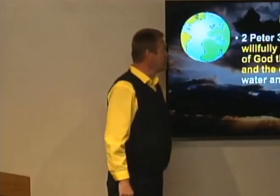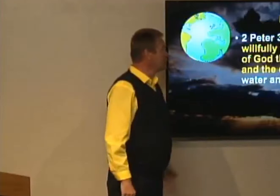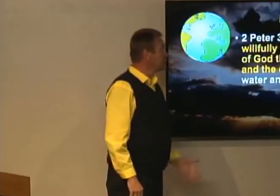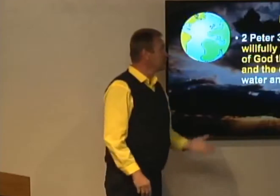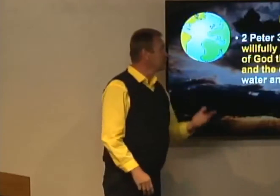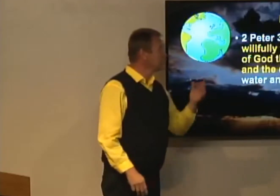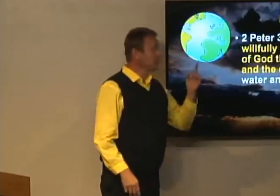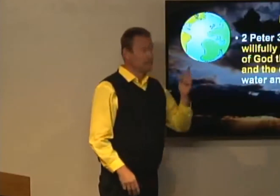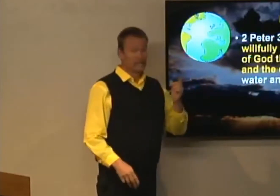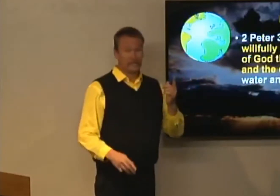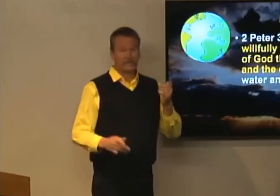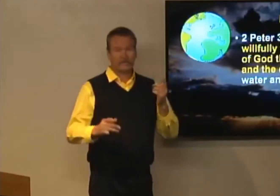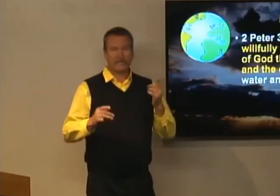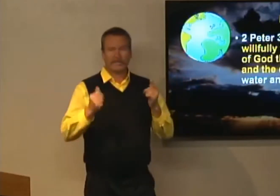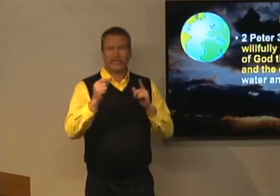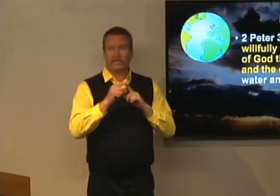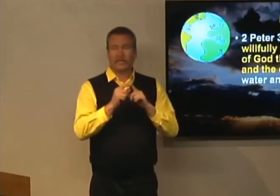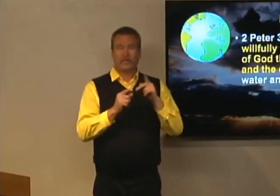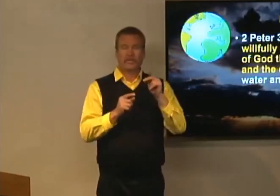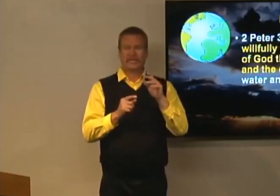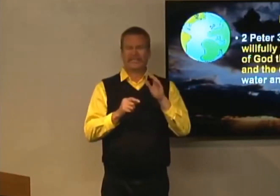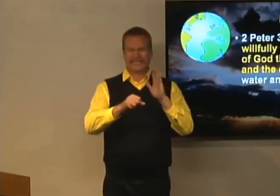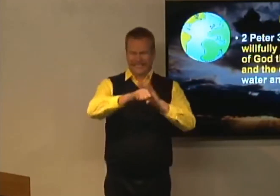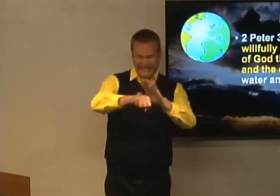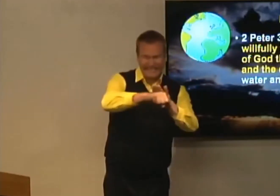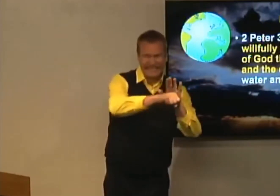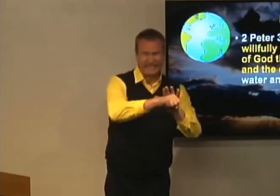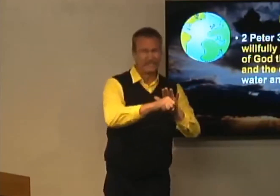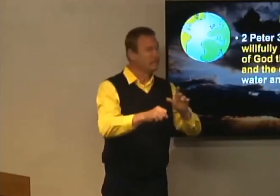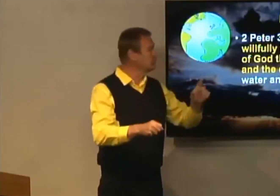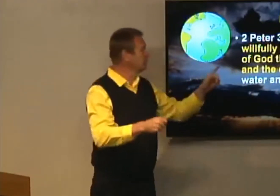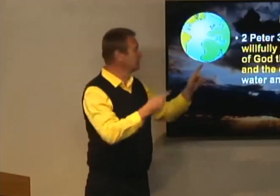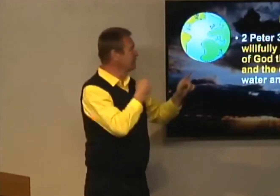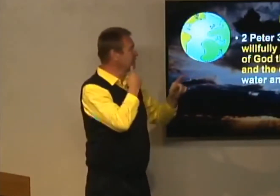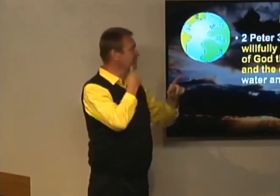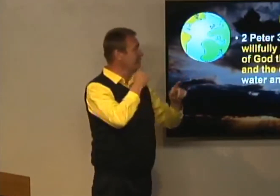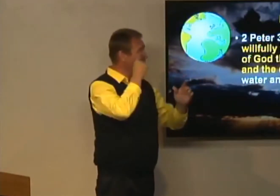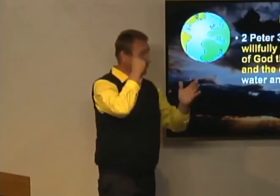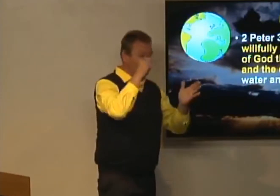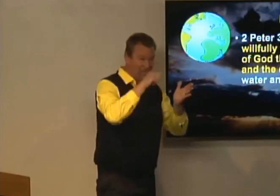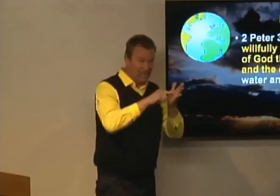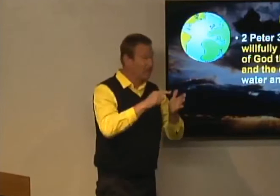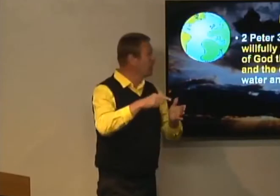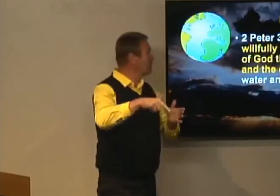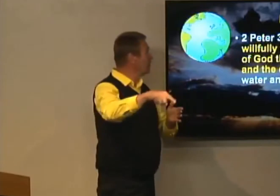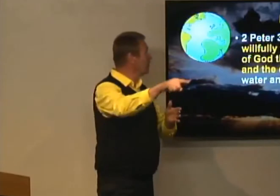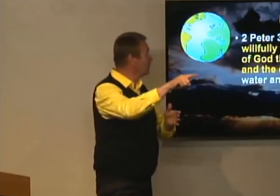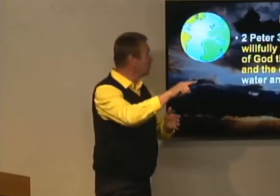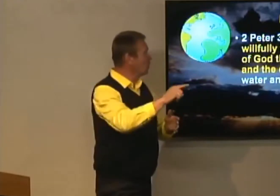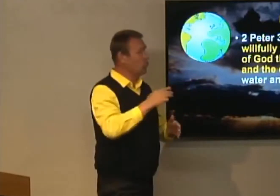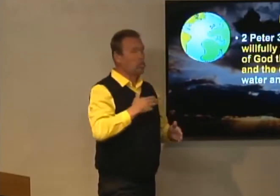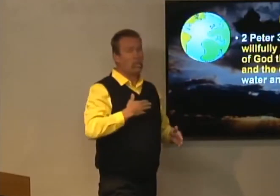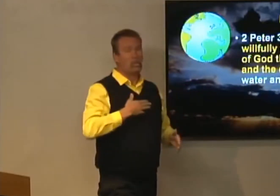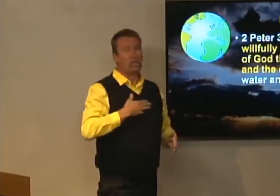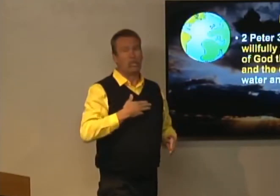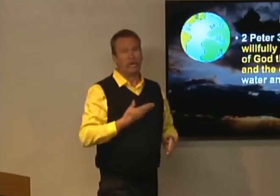over again in throughout these verses. So he says, don't forget. And then he says,